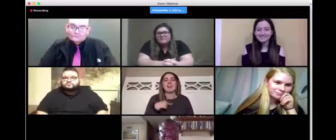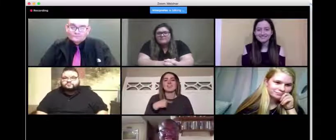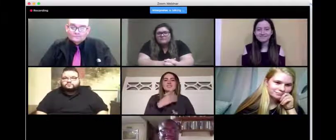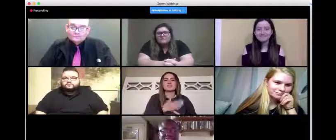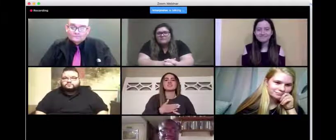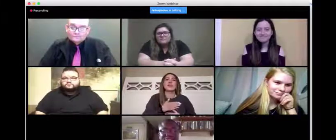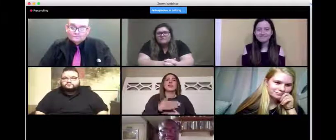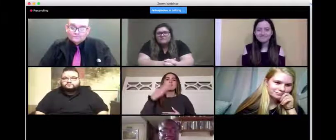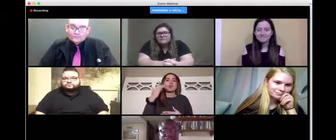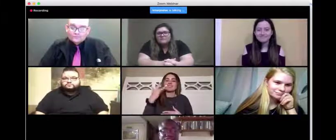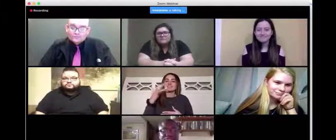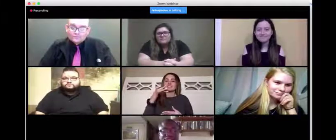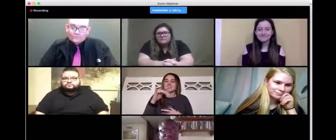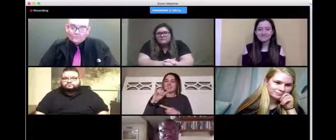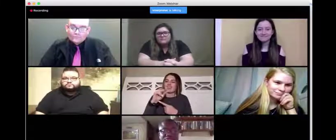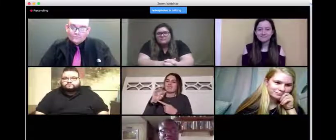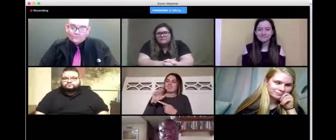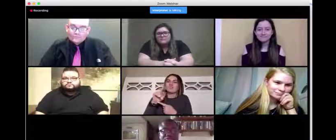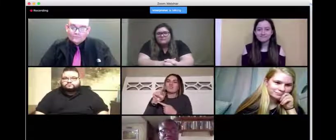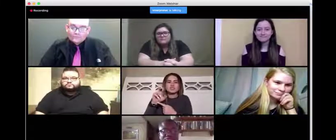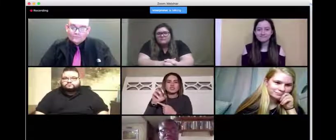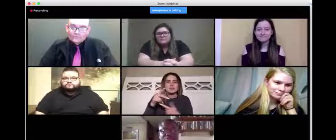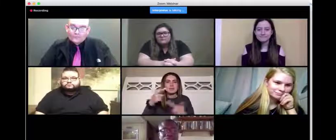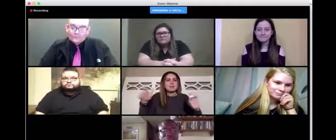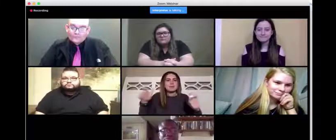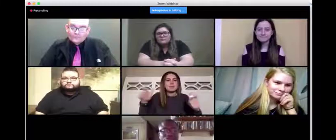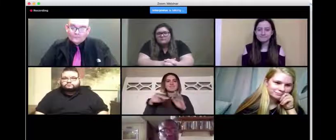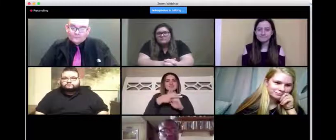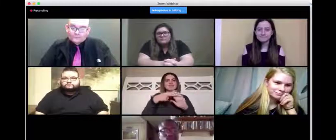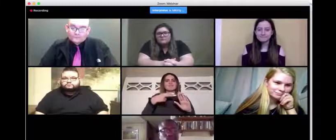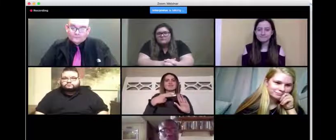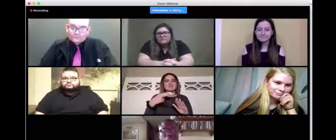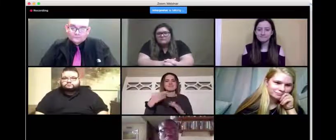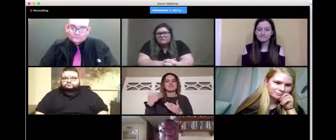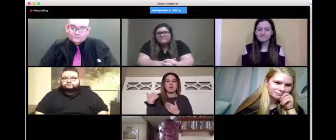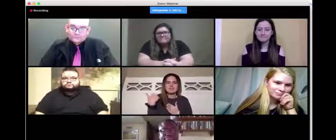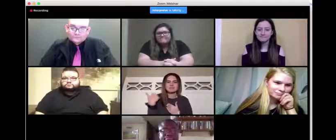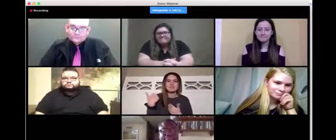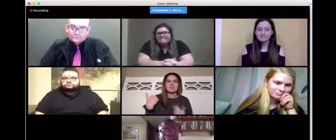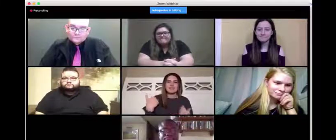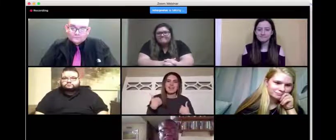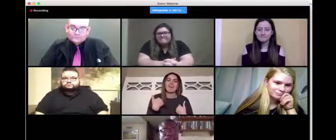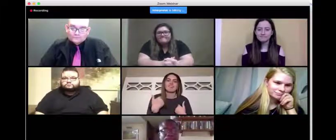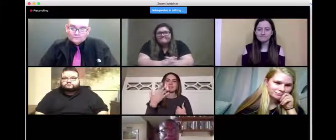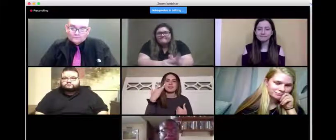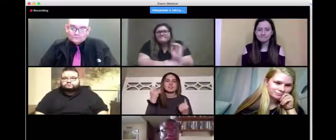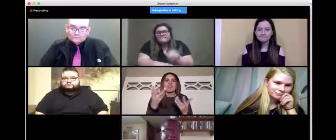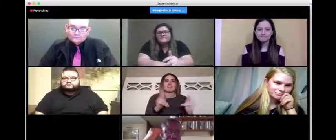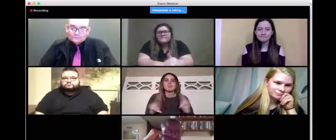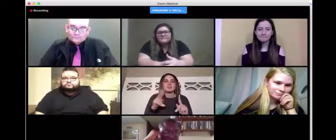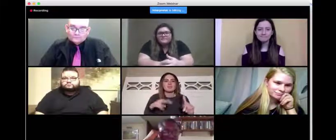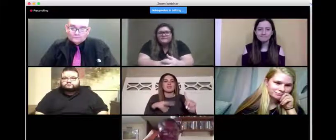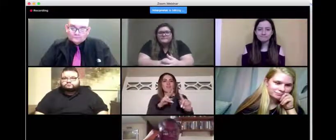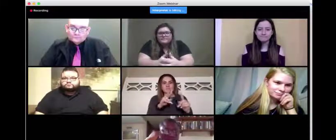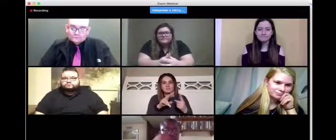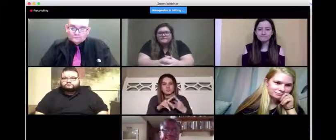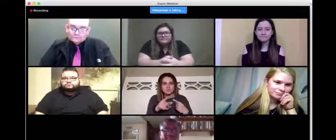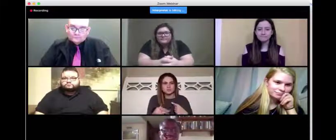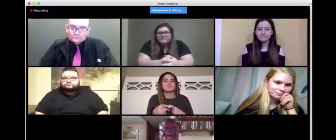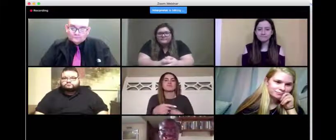it's influencer. That's a big label to have because a lot of people then look up to you and, want to be like you and have expectations.